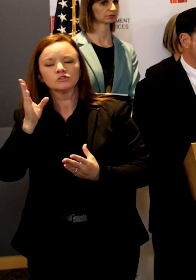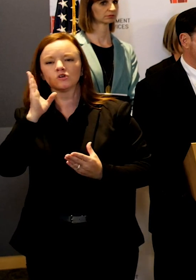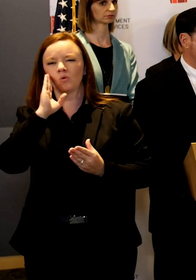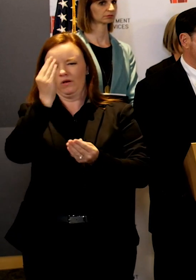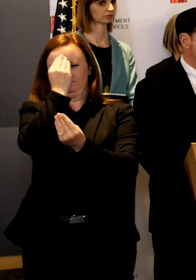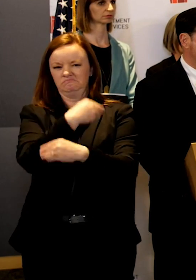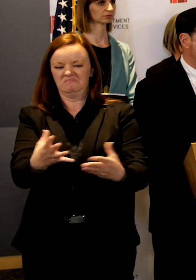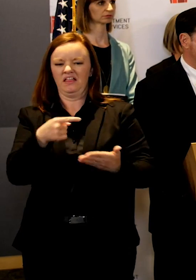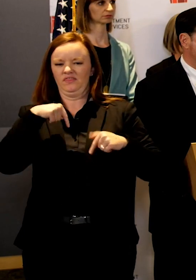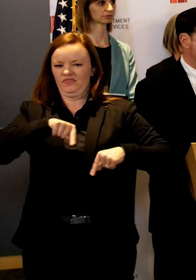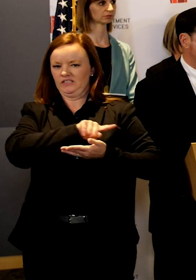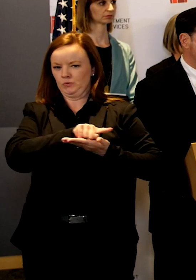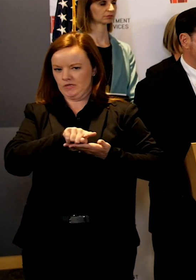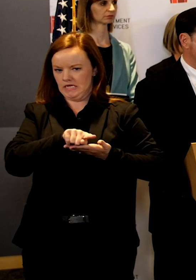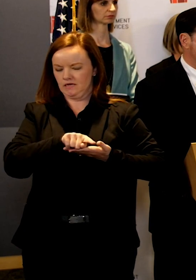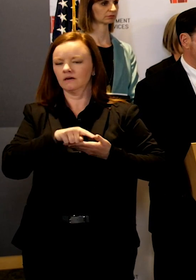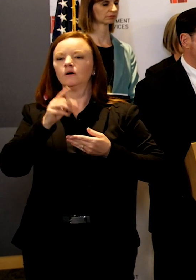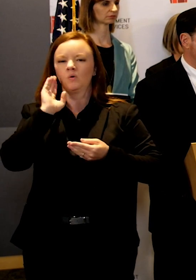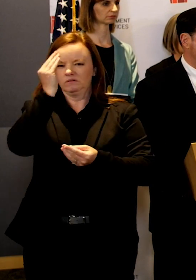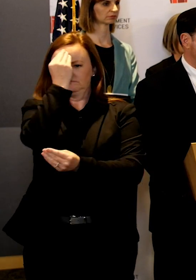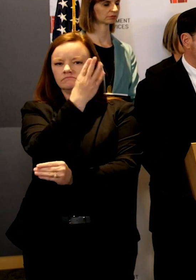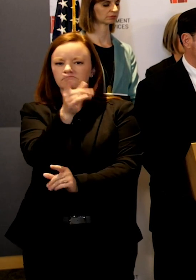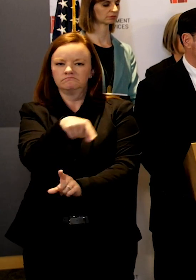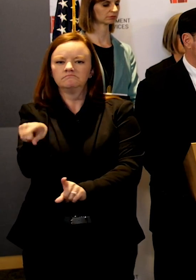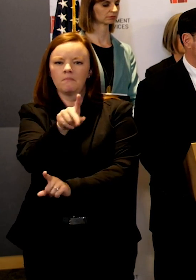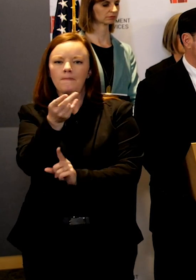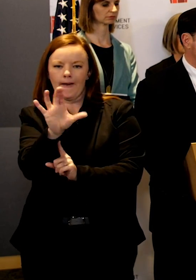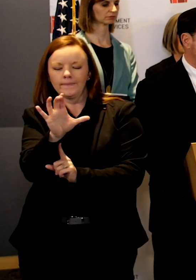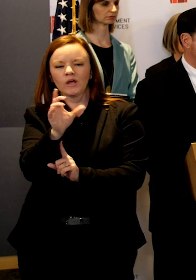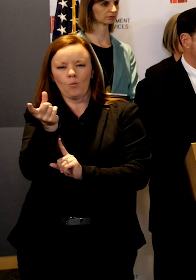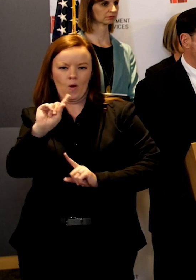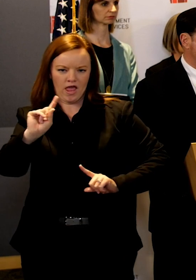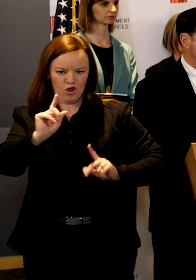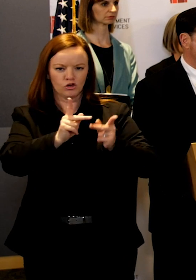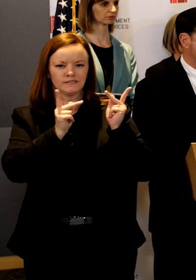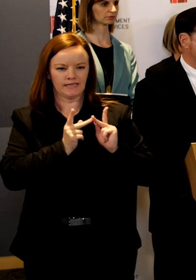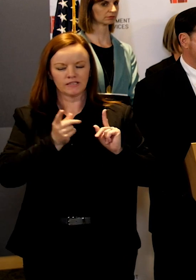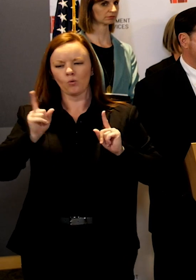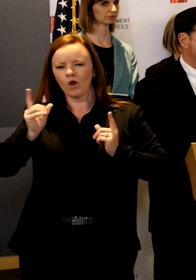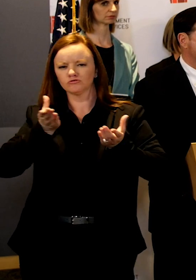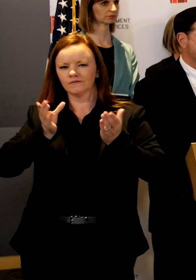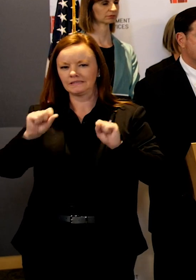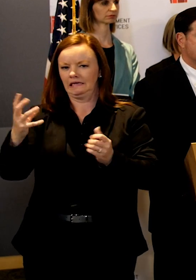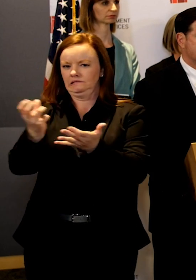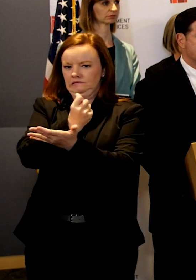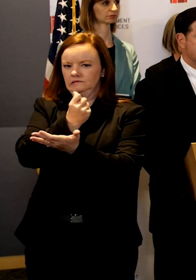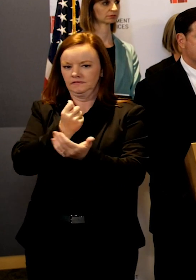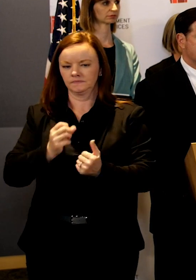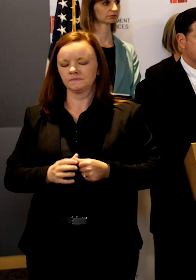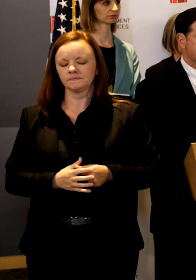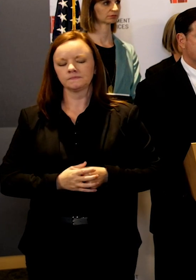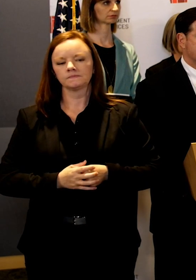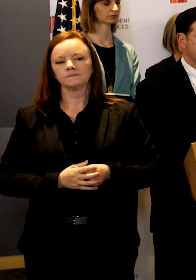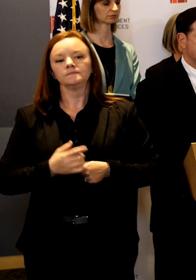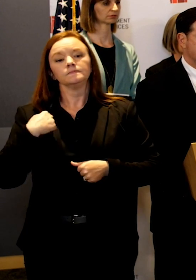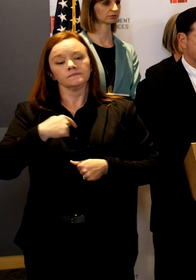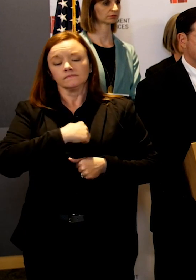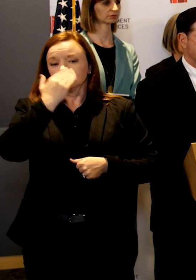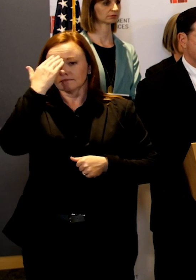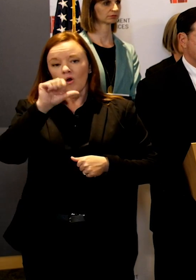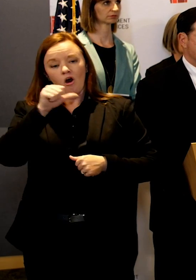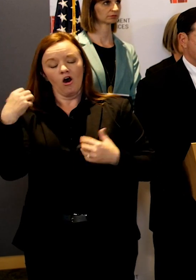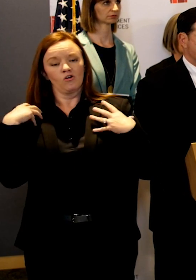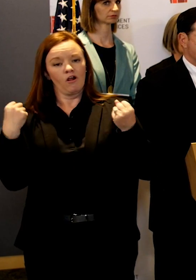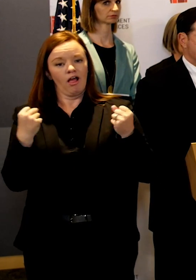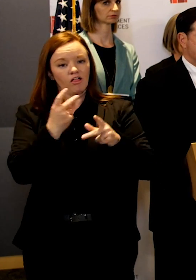week, and we will notify the public of the locations of those sites and where those services are available. We know that other